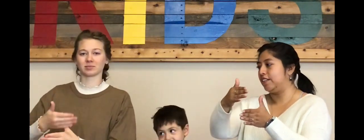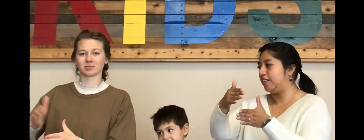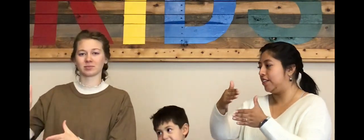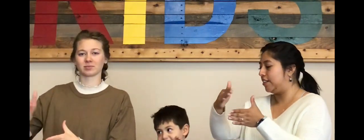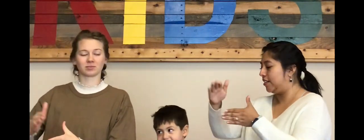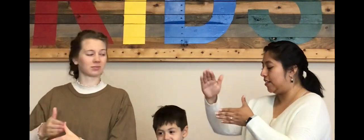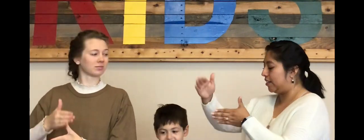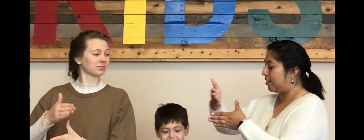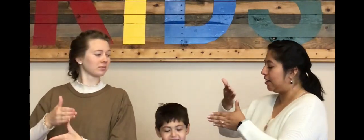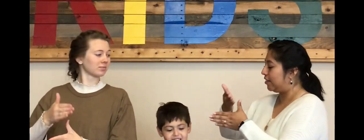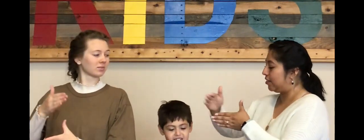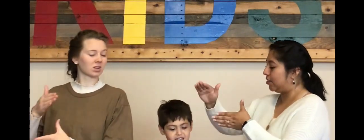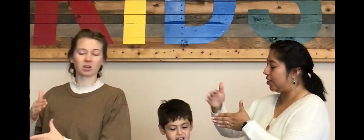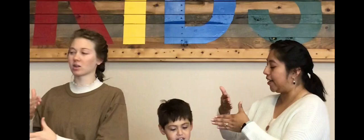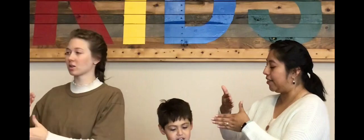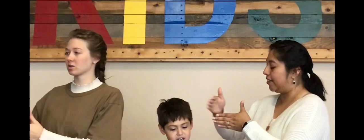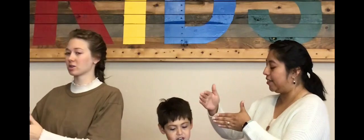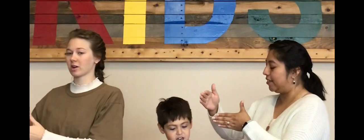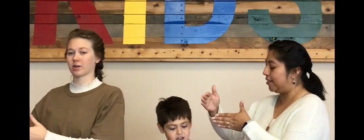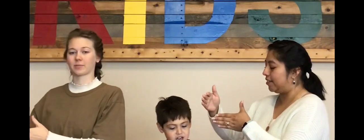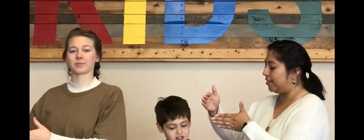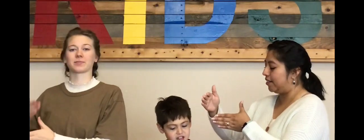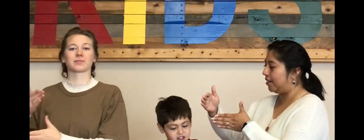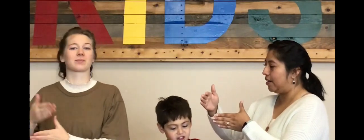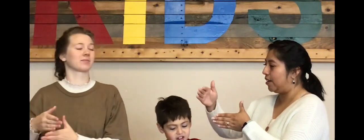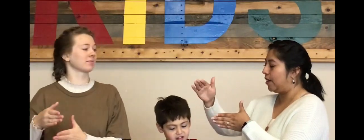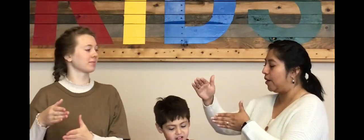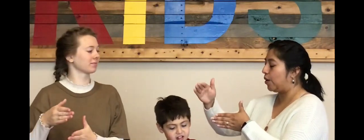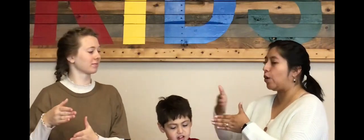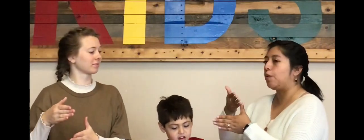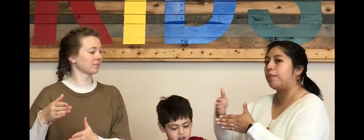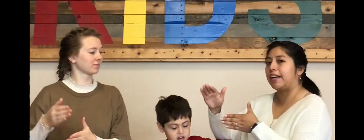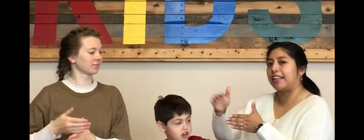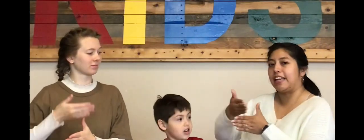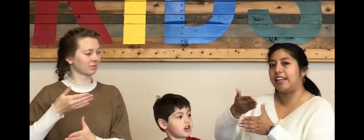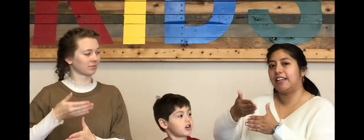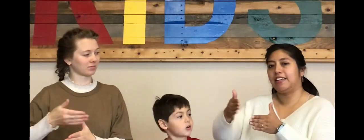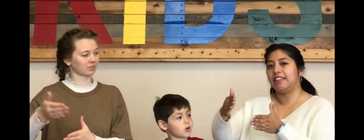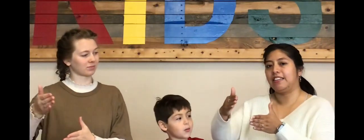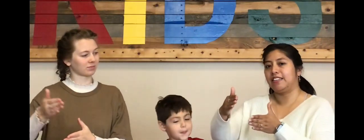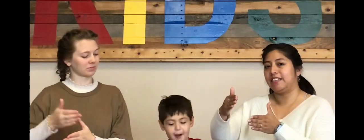Share. Share. Share. Compartir.